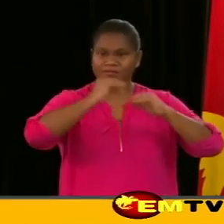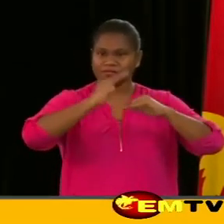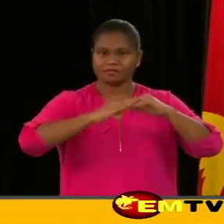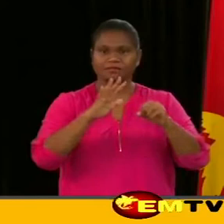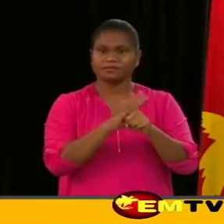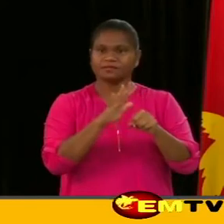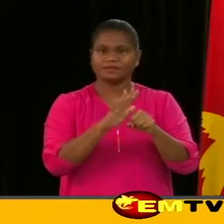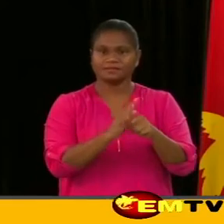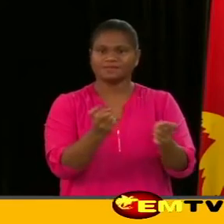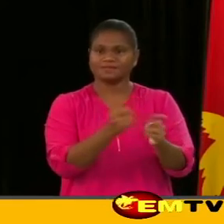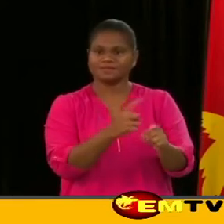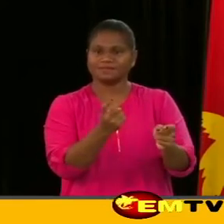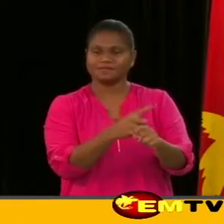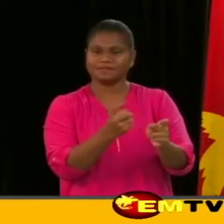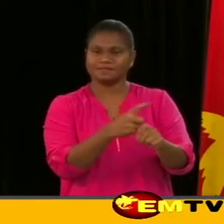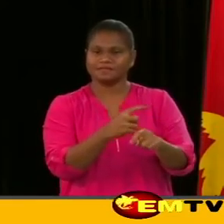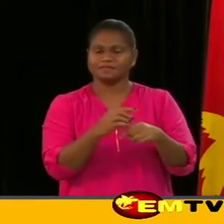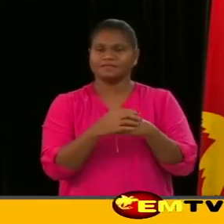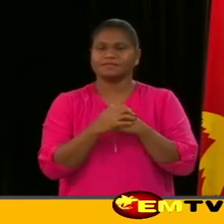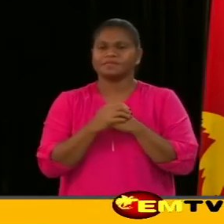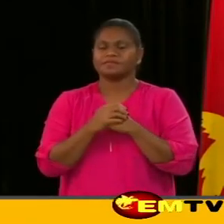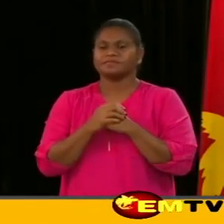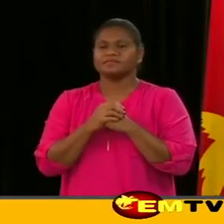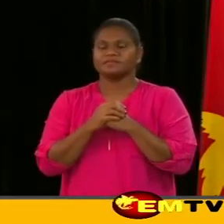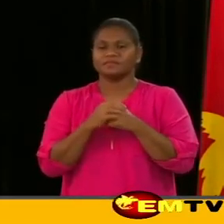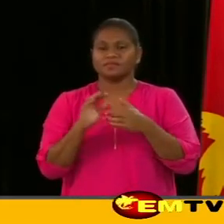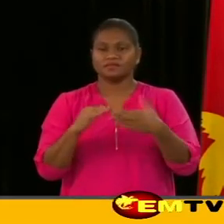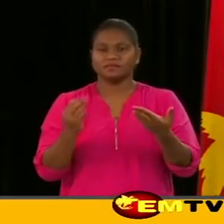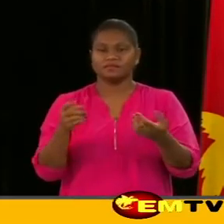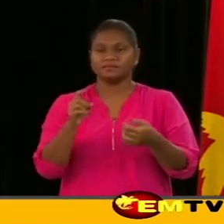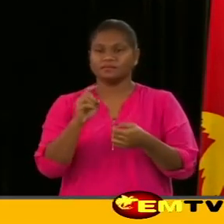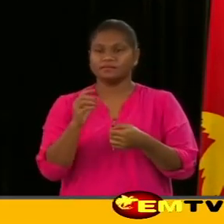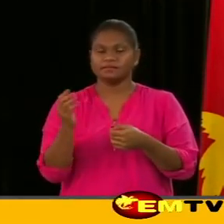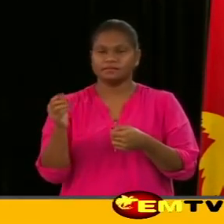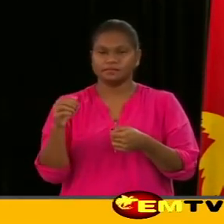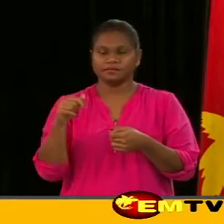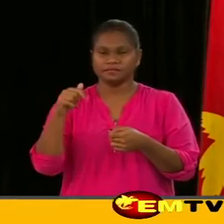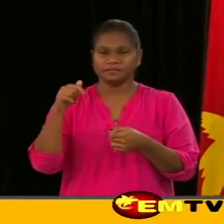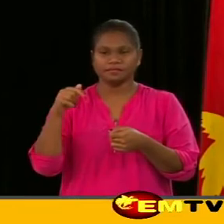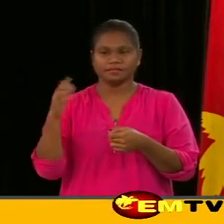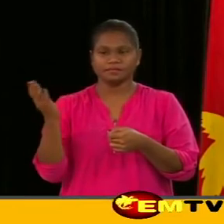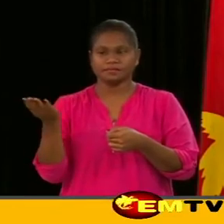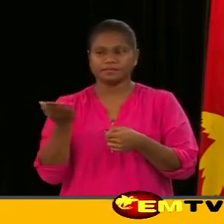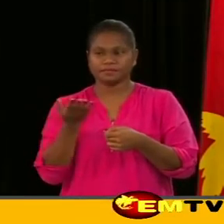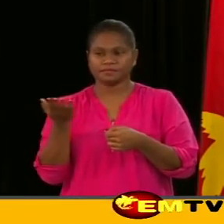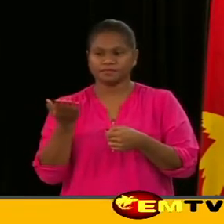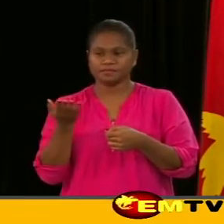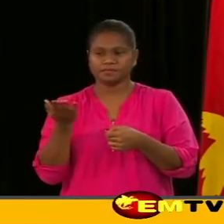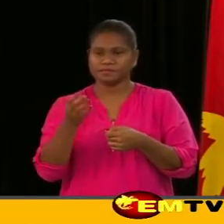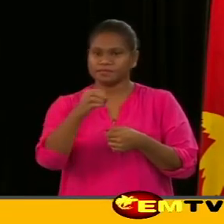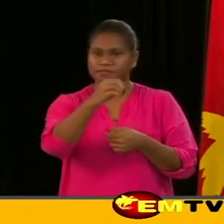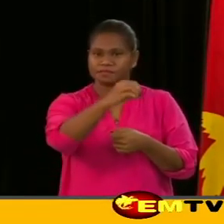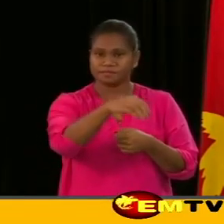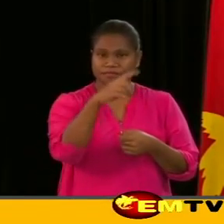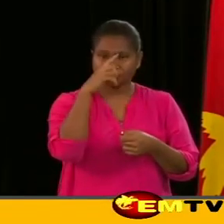huge transformation. Now, this is where we will have what we call the